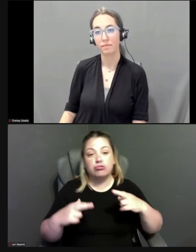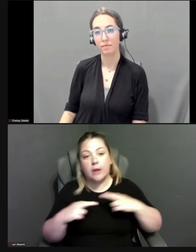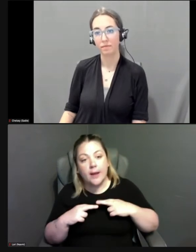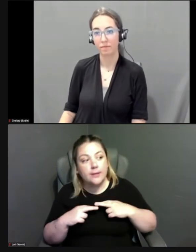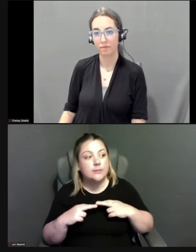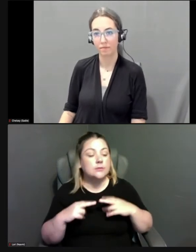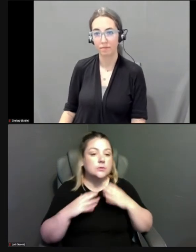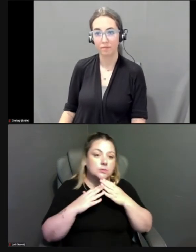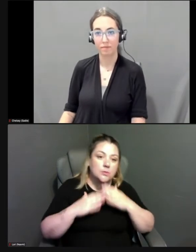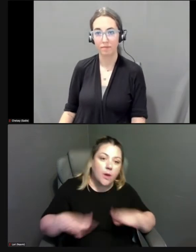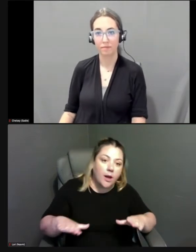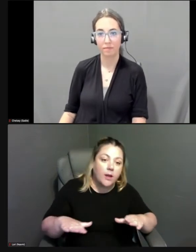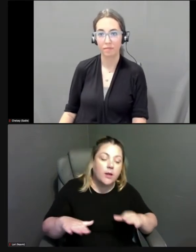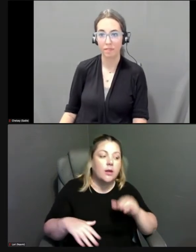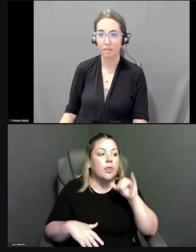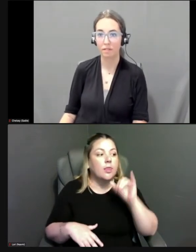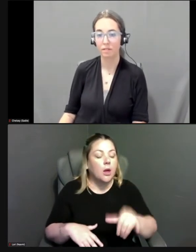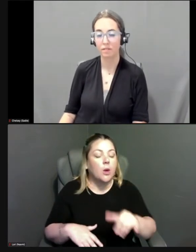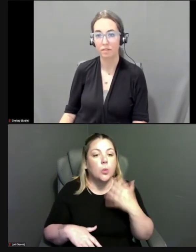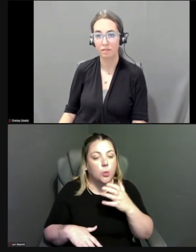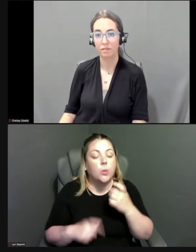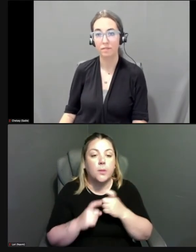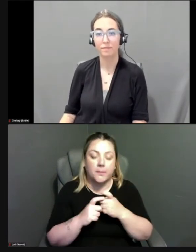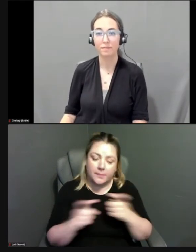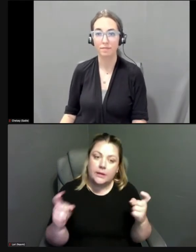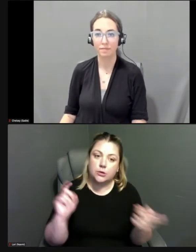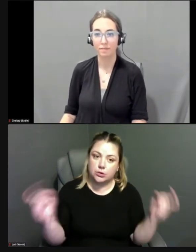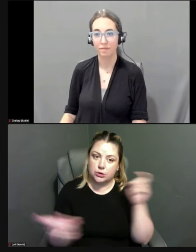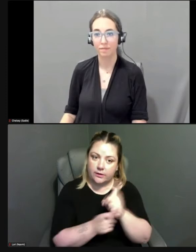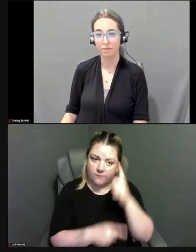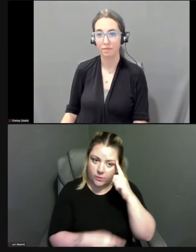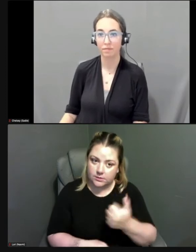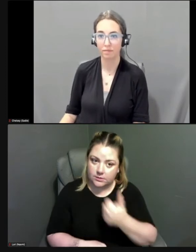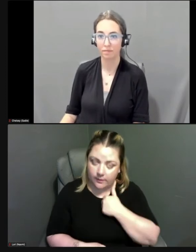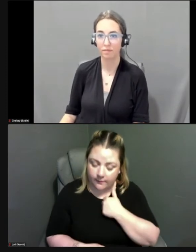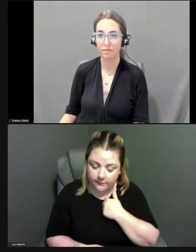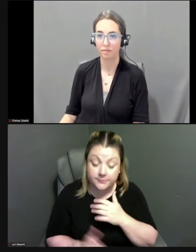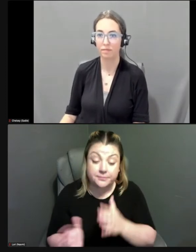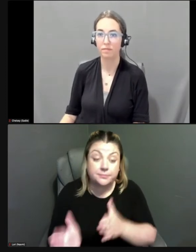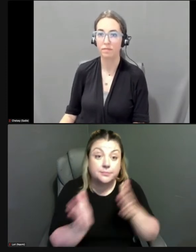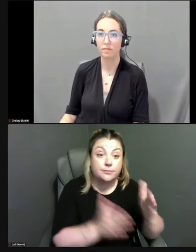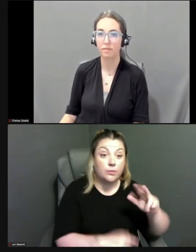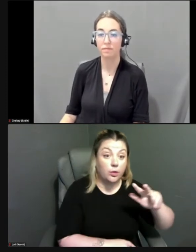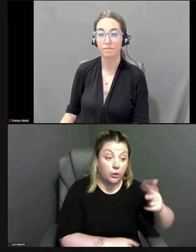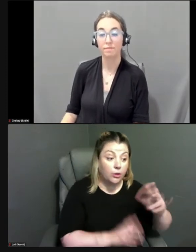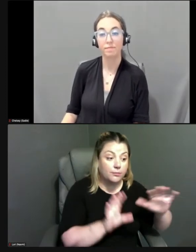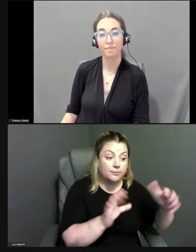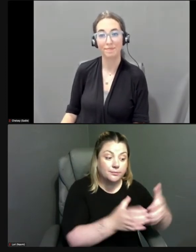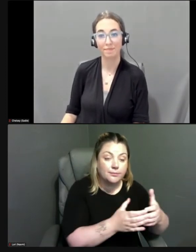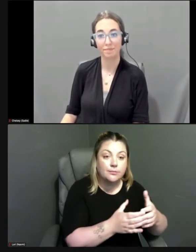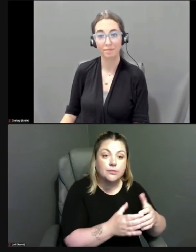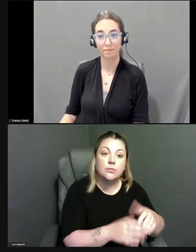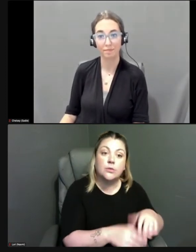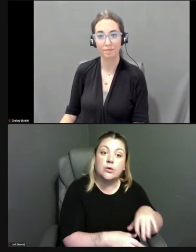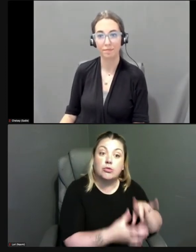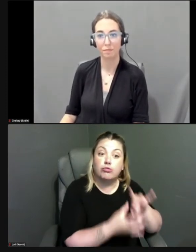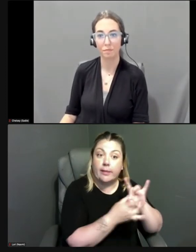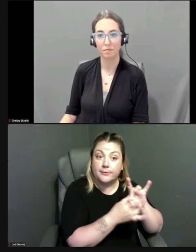That's been a big shift for me. And then relationships, where like